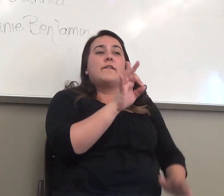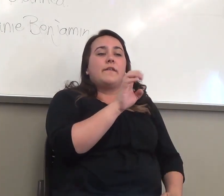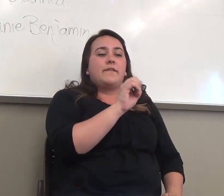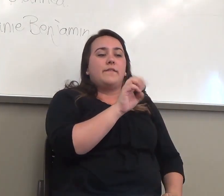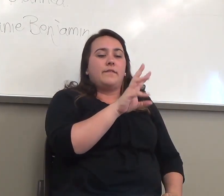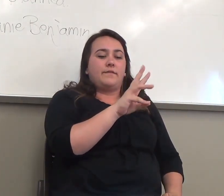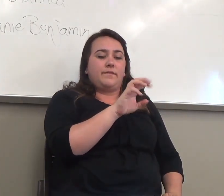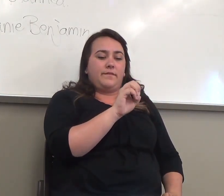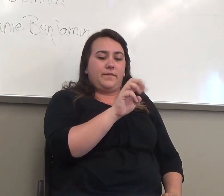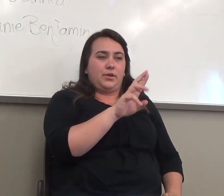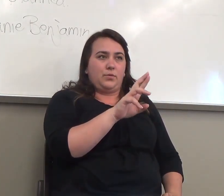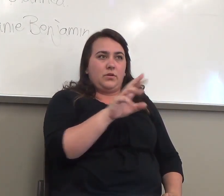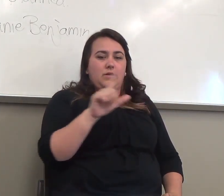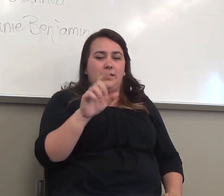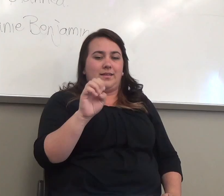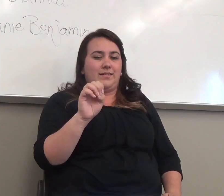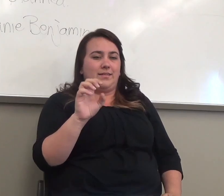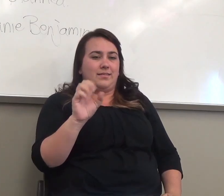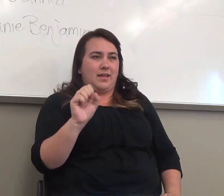a misspelling, but